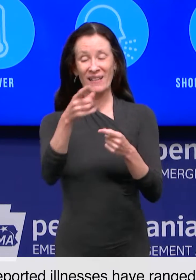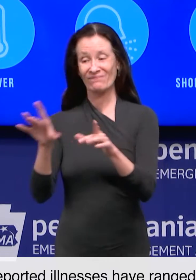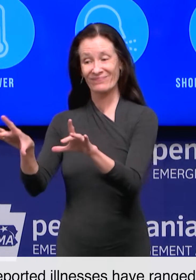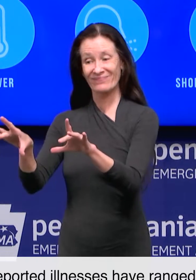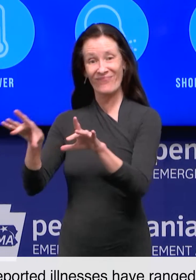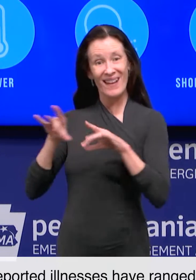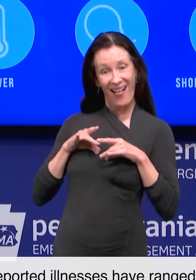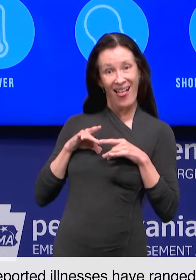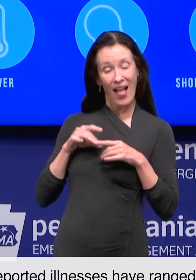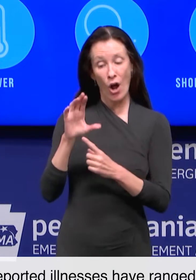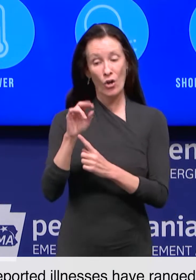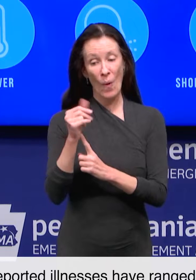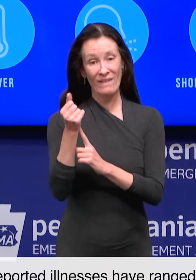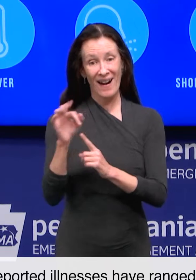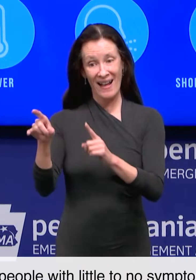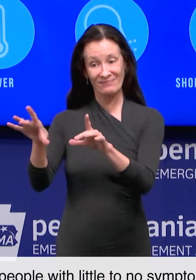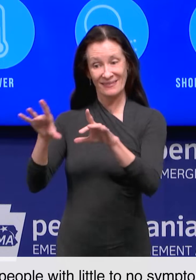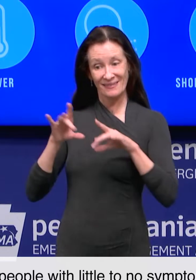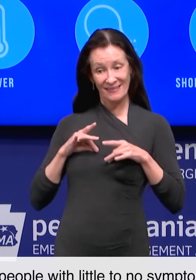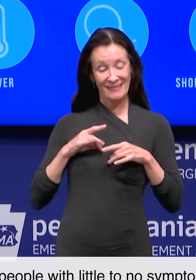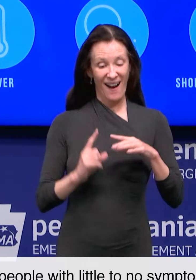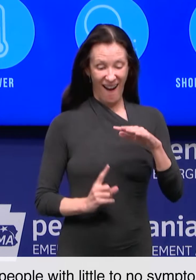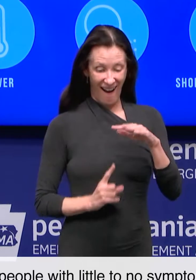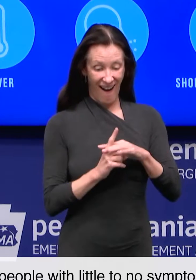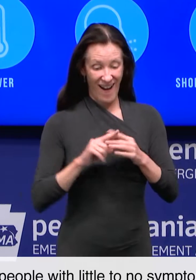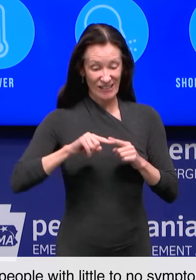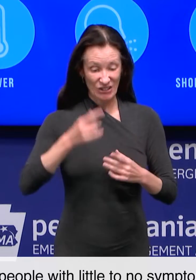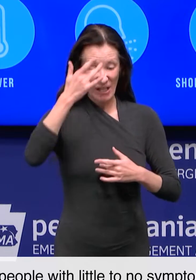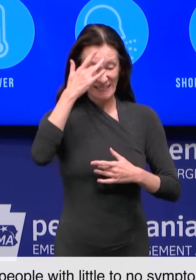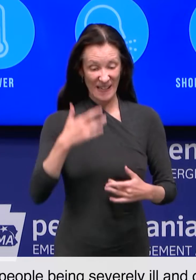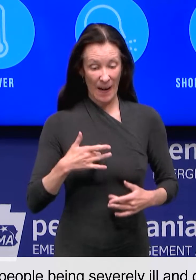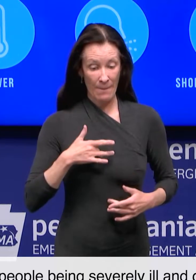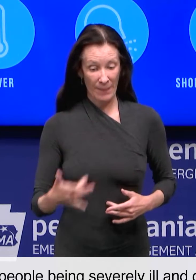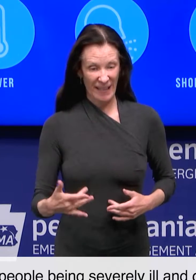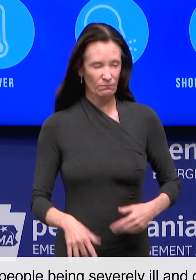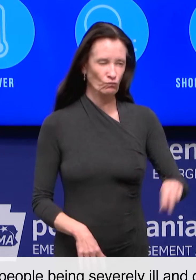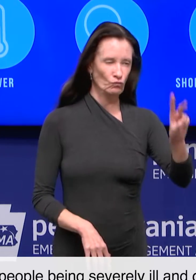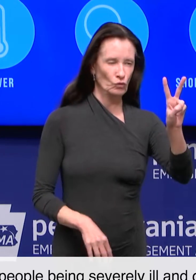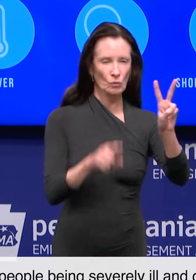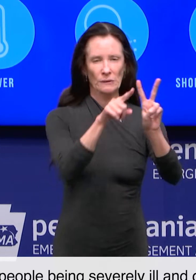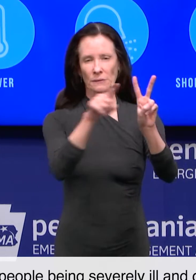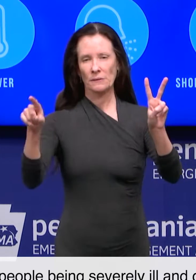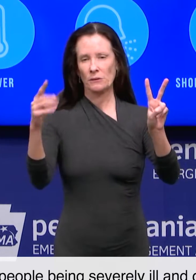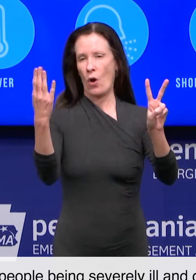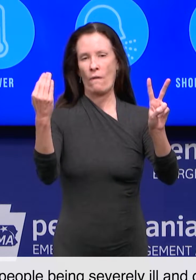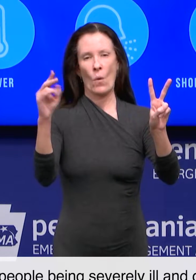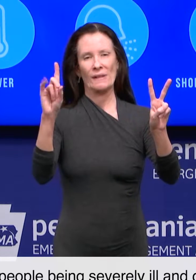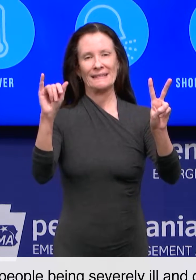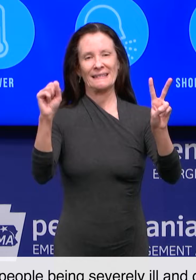Reported illnesses have ranged from people with little to no symptoms to people being severely ill and dying.